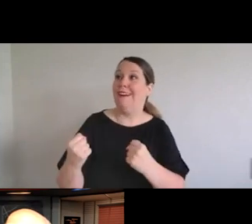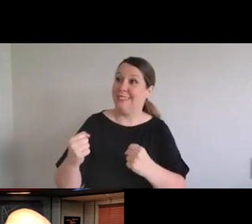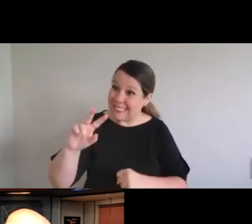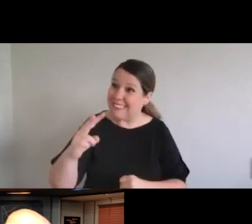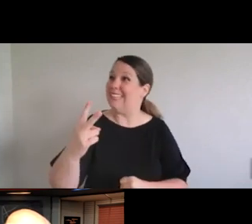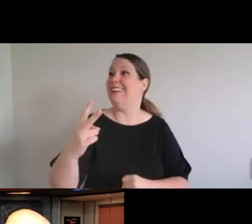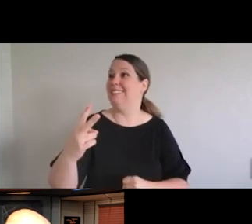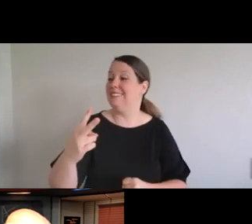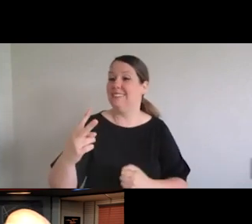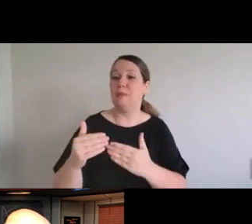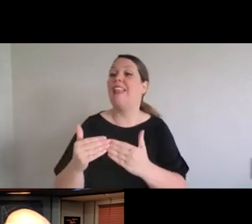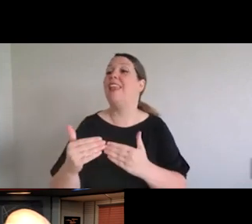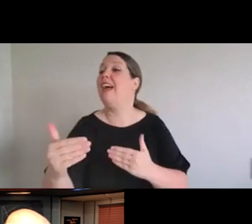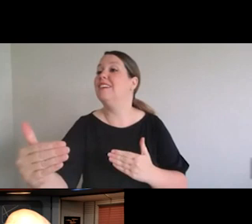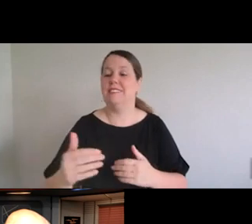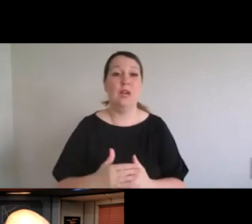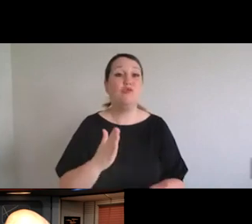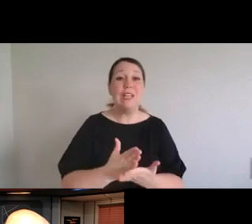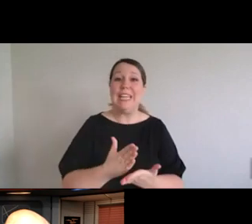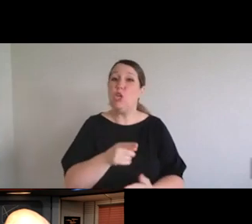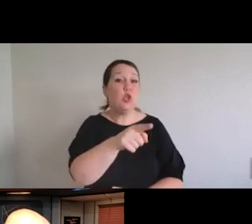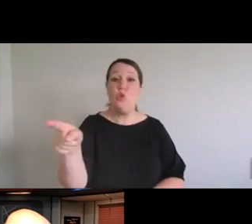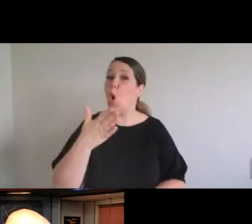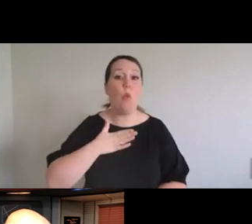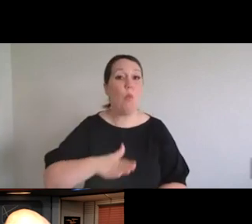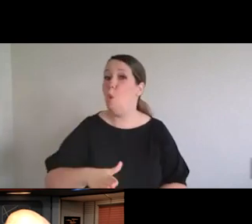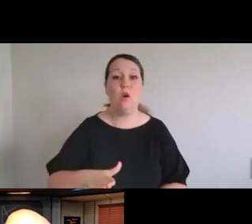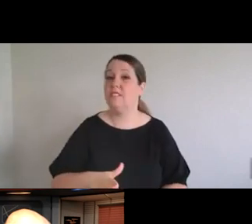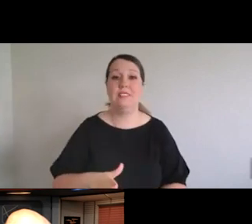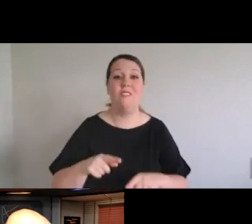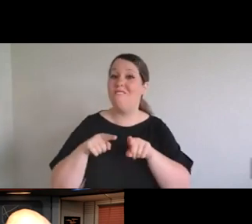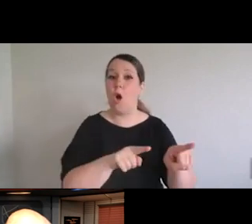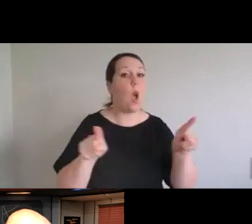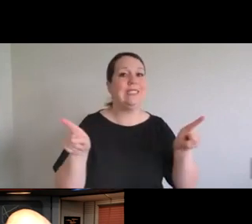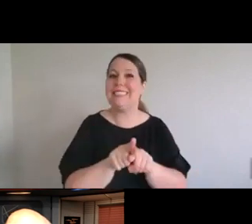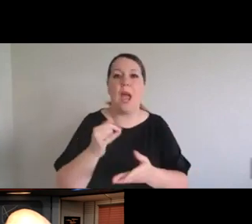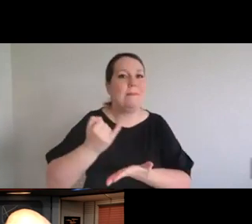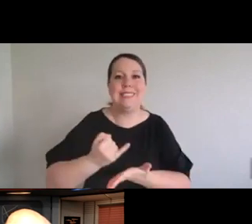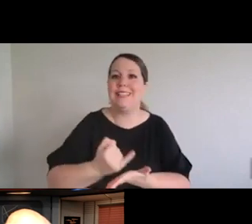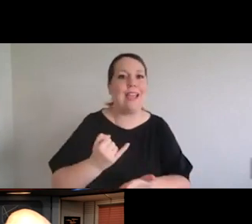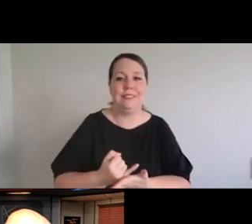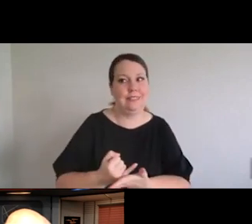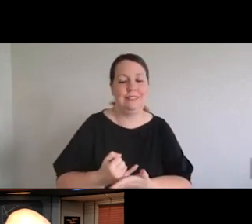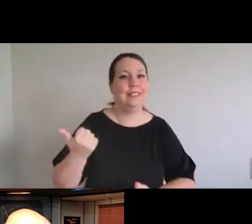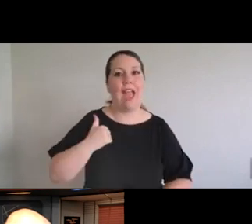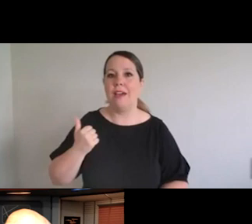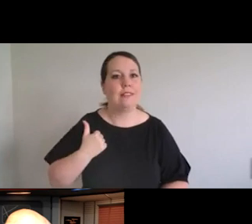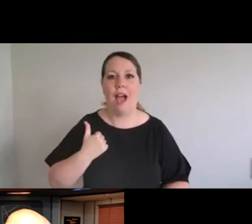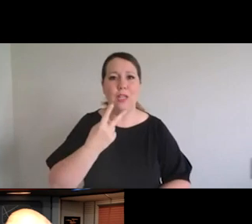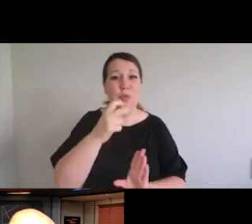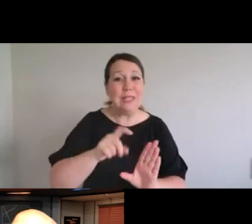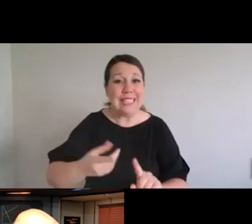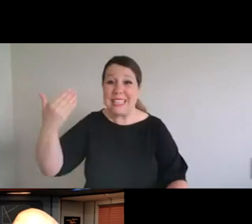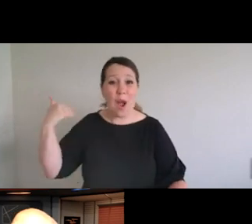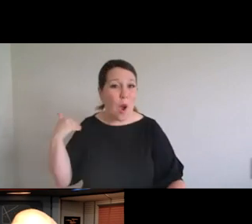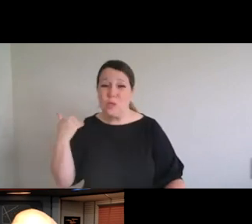that we made 20 years ago. I think people with disabilities in New Zealand deserve better than